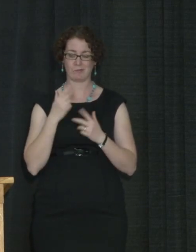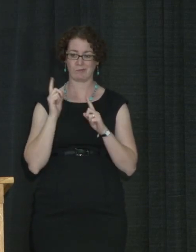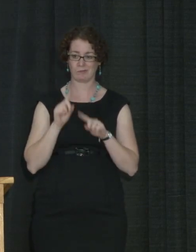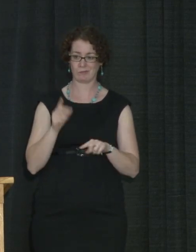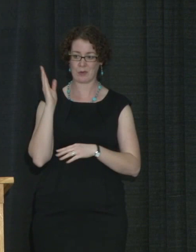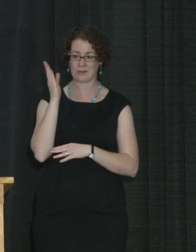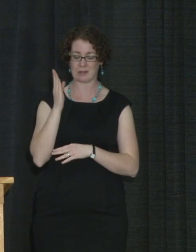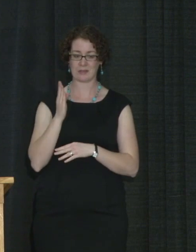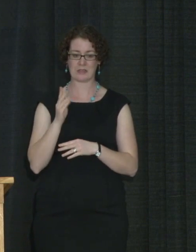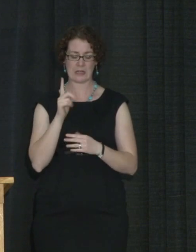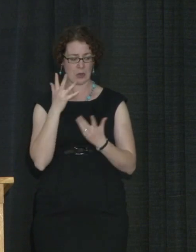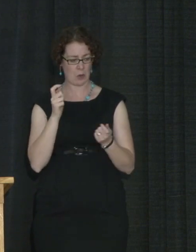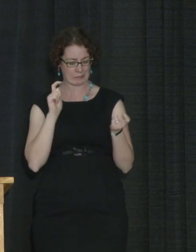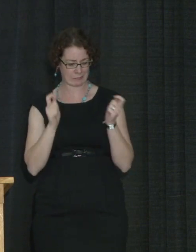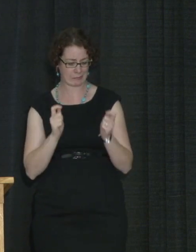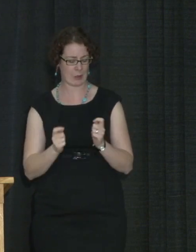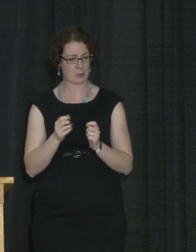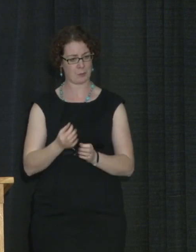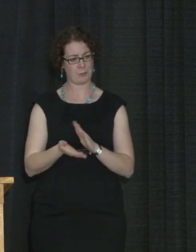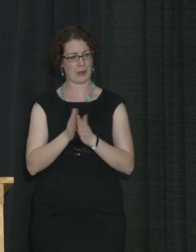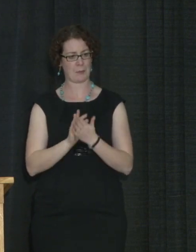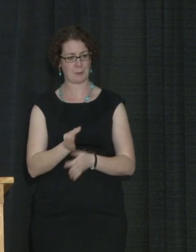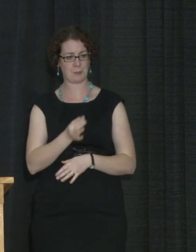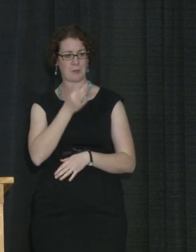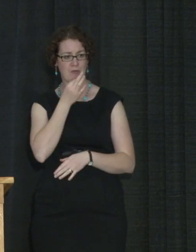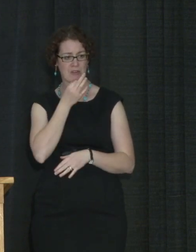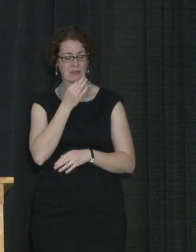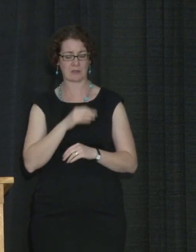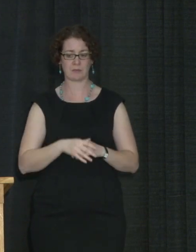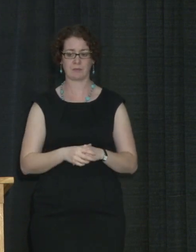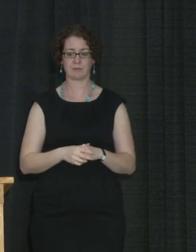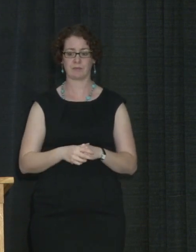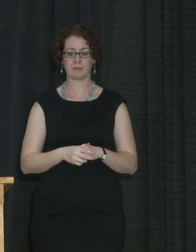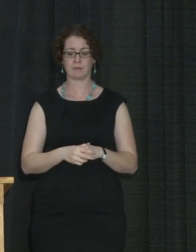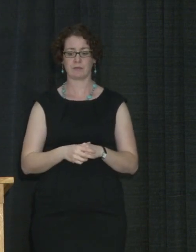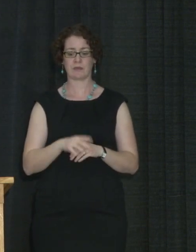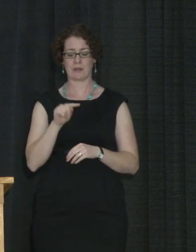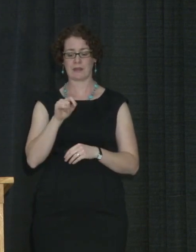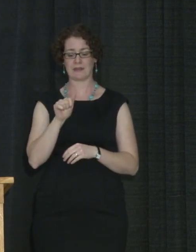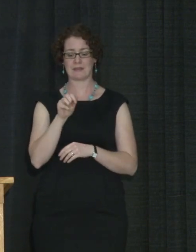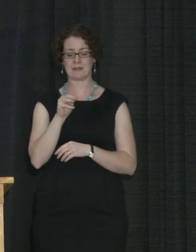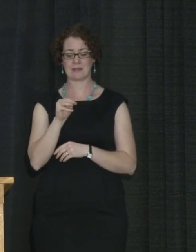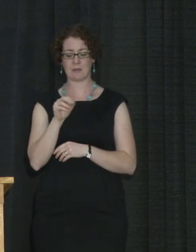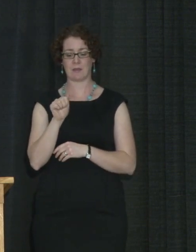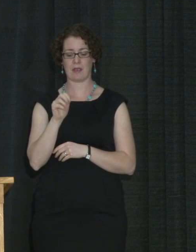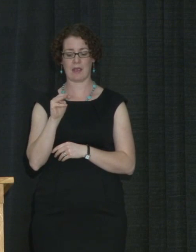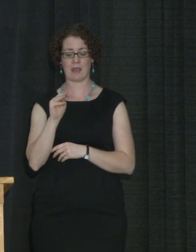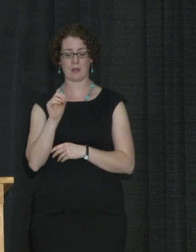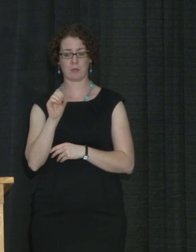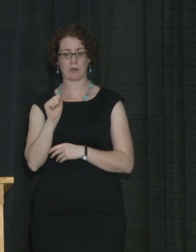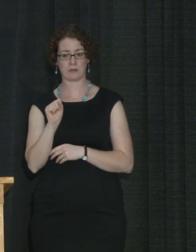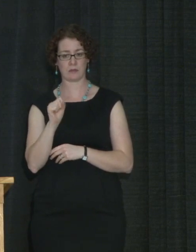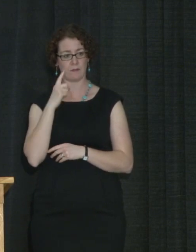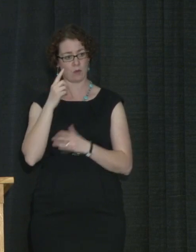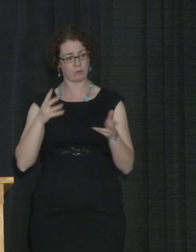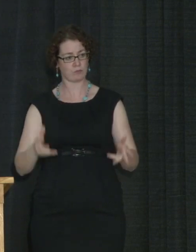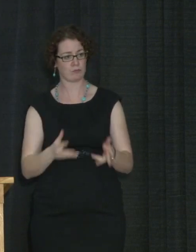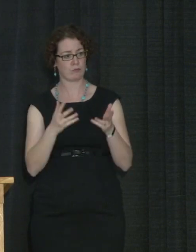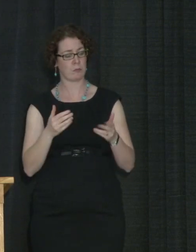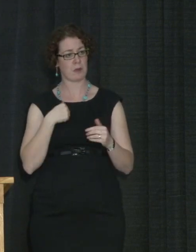to perfect them as much as we despised it, and to Tim Amos for nurturing